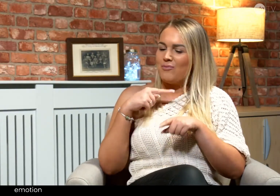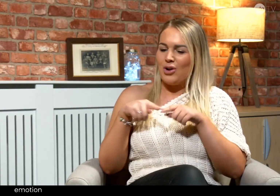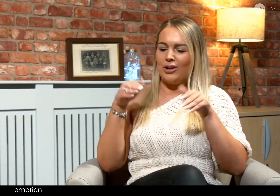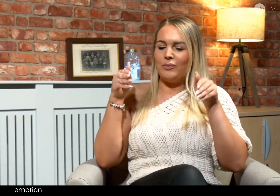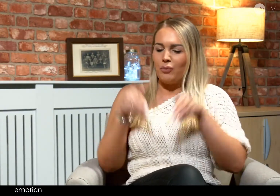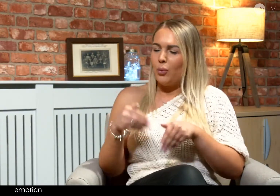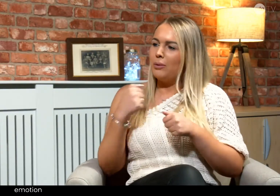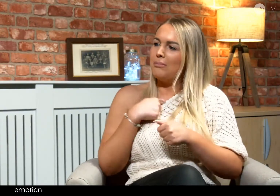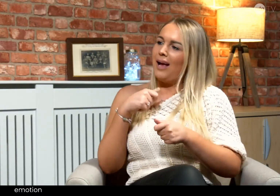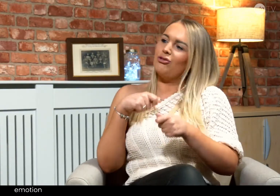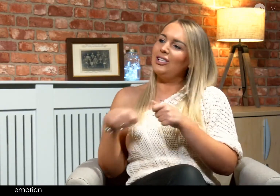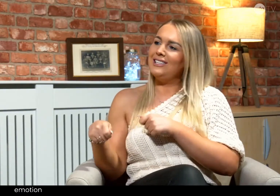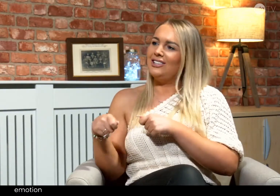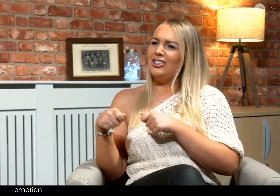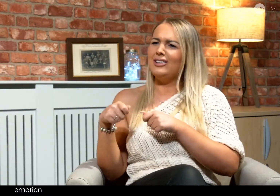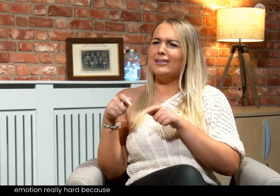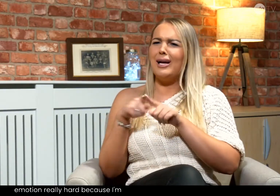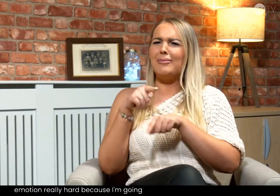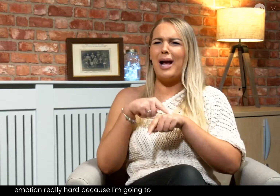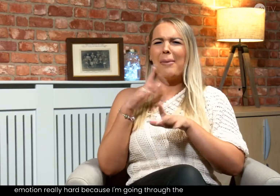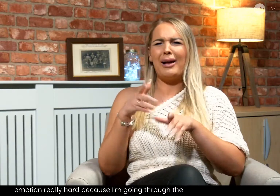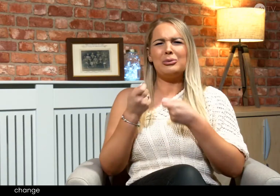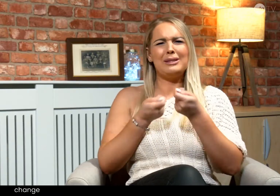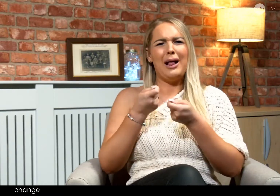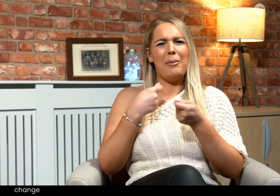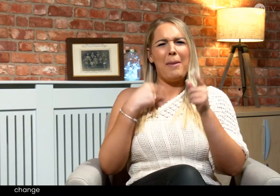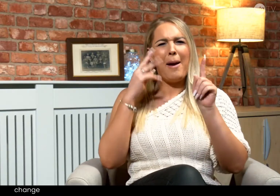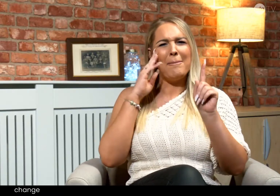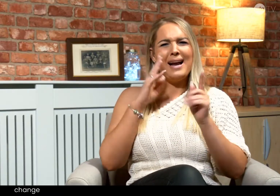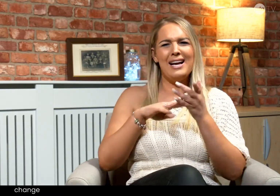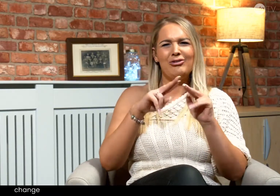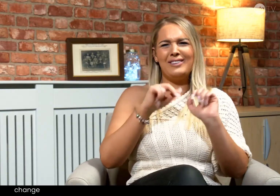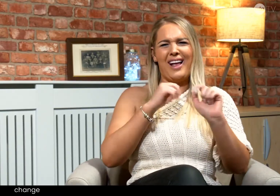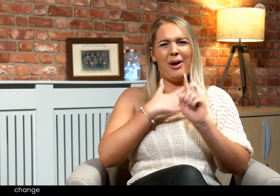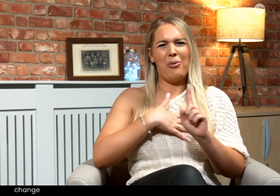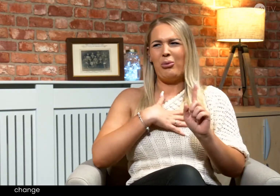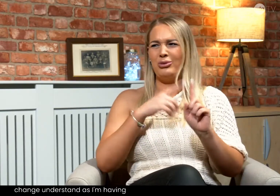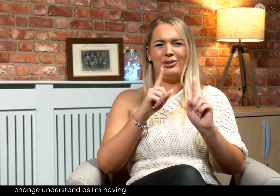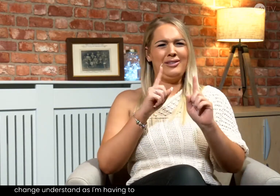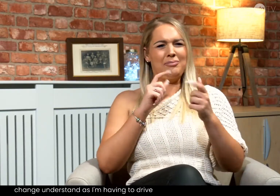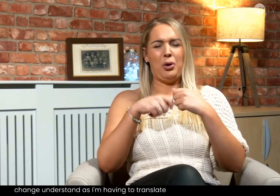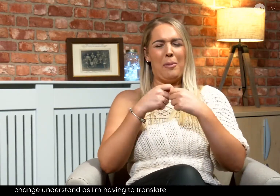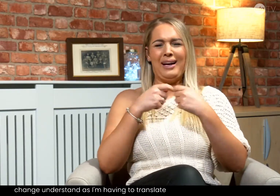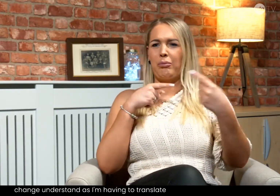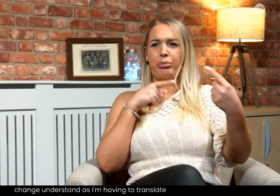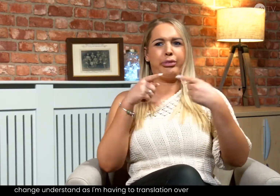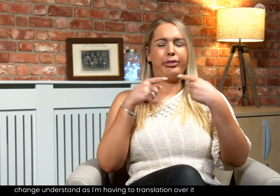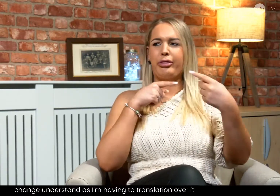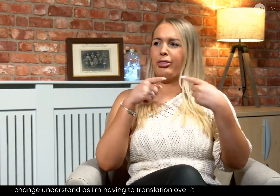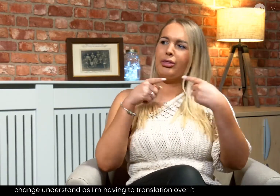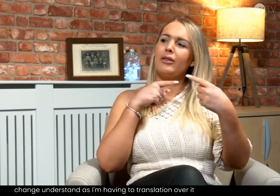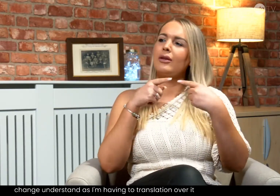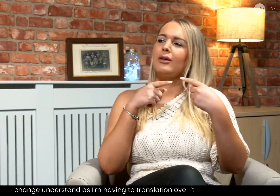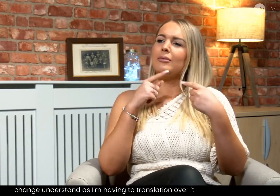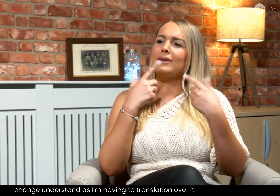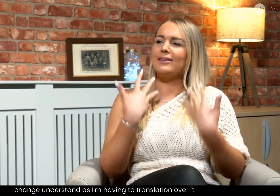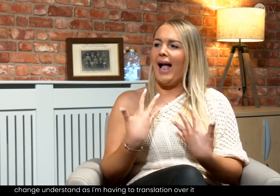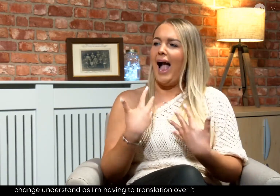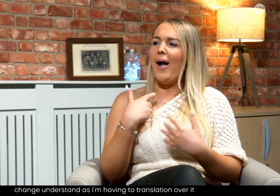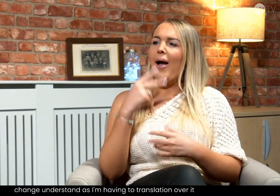because I'm going through the change as much as you are. I'm having to transition with my emotions of who you are and your